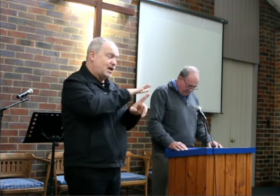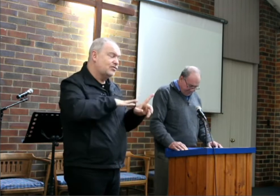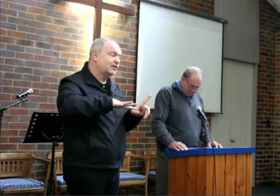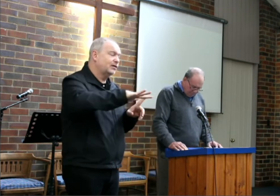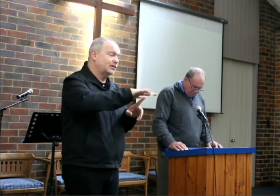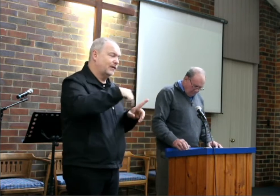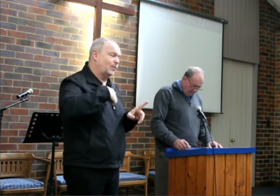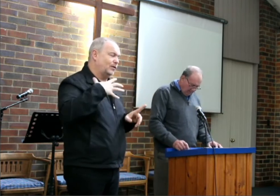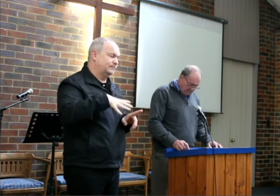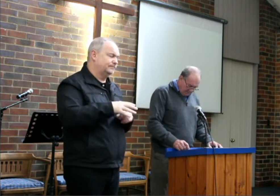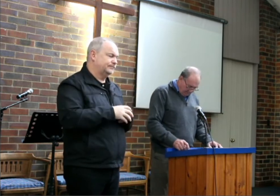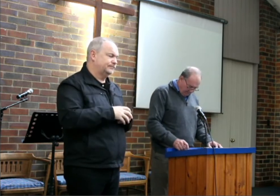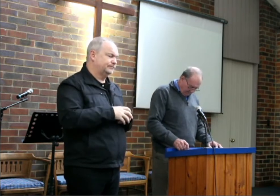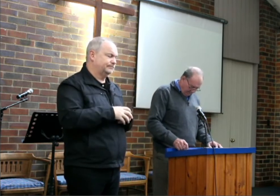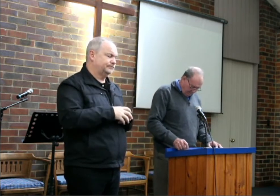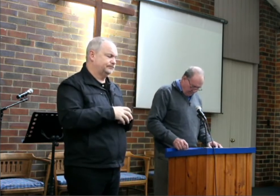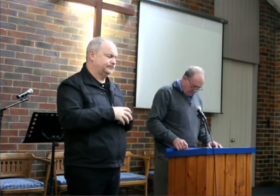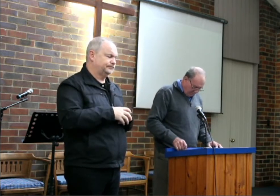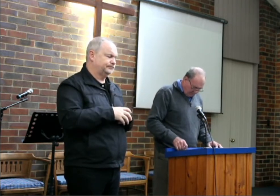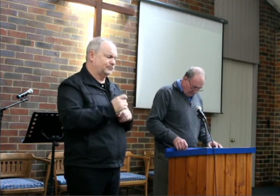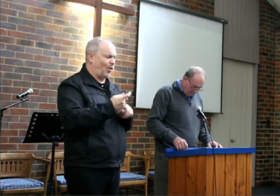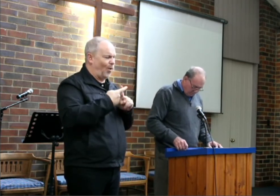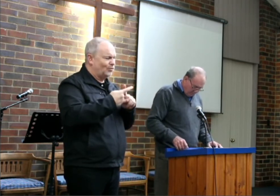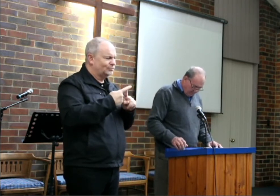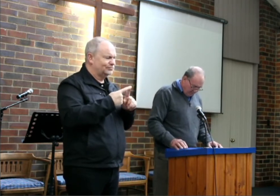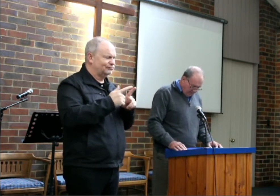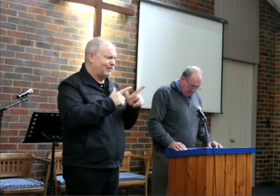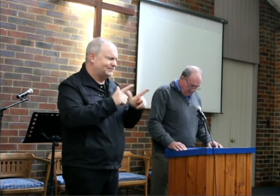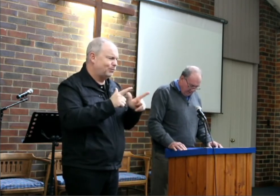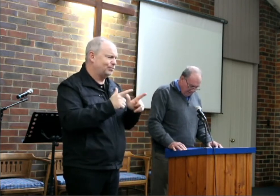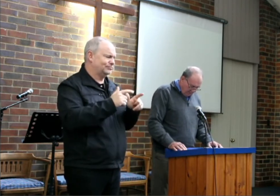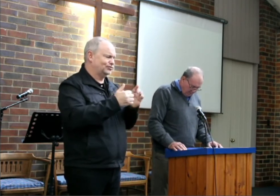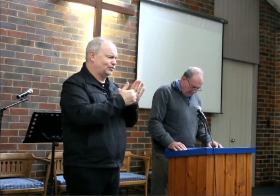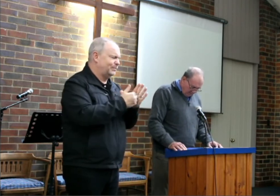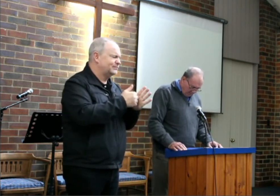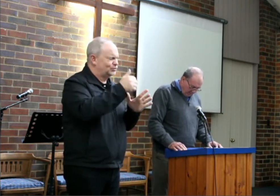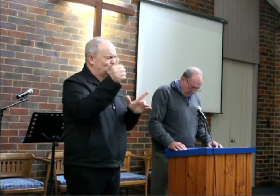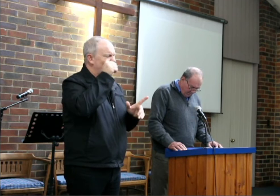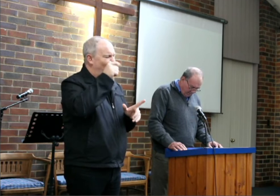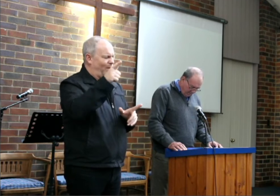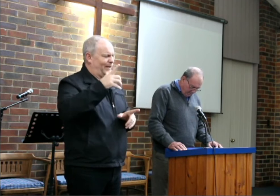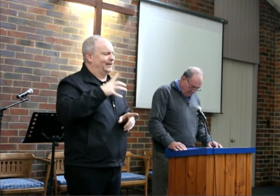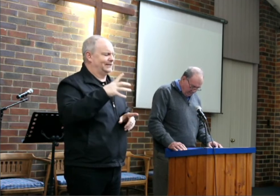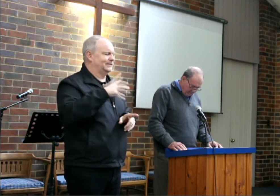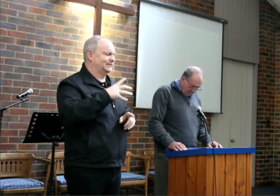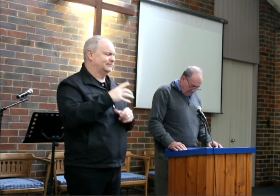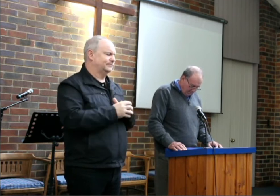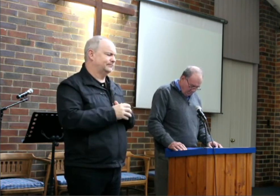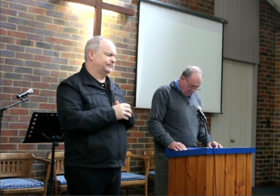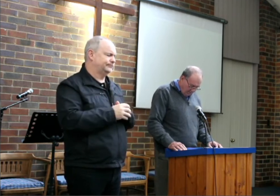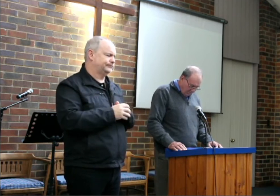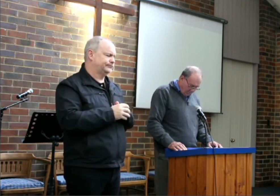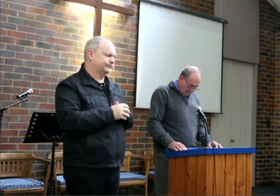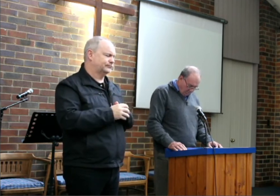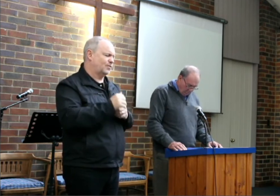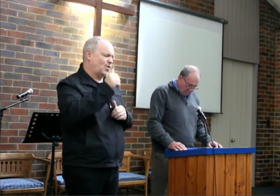Father, and I guess close to transport and shopping, and you know exactly what they need, Father, and we